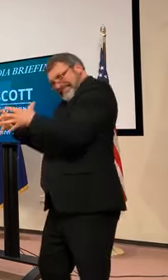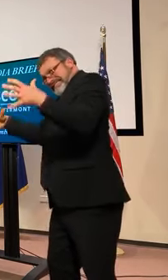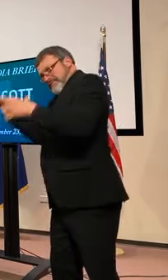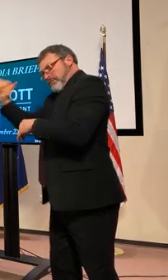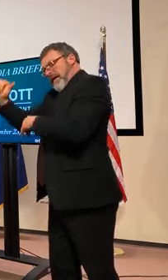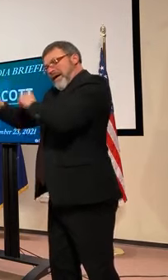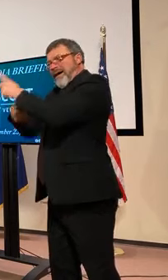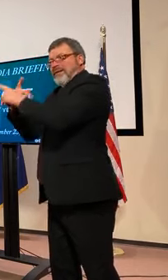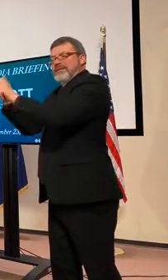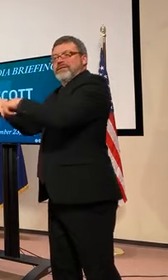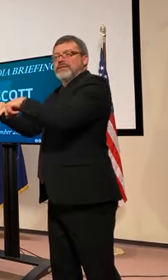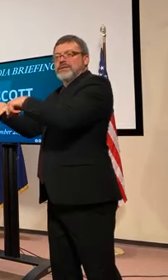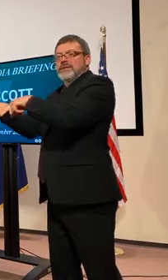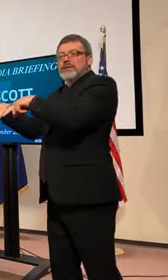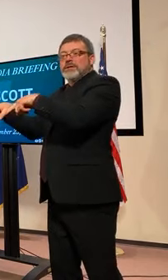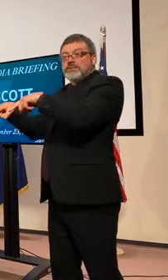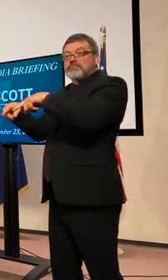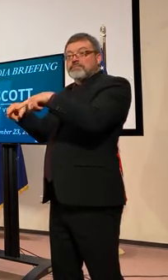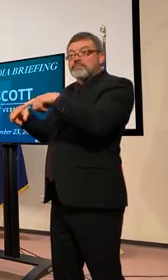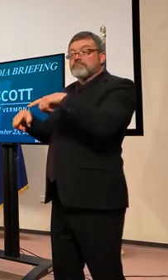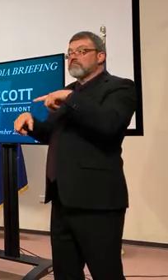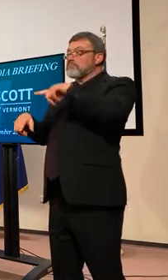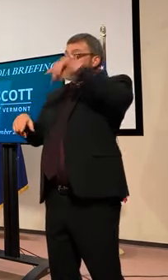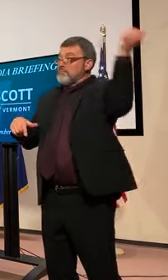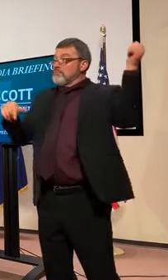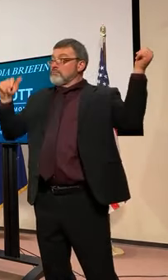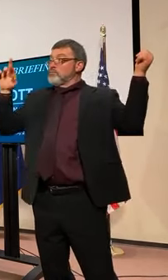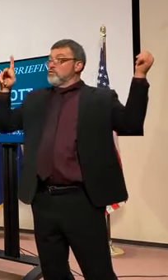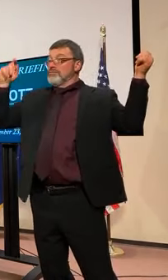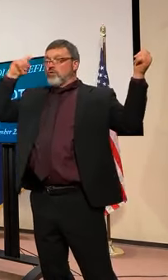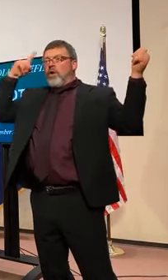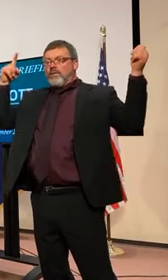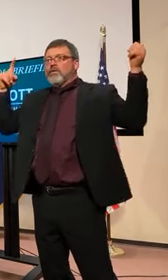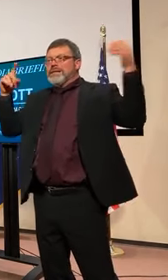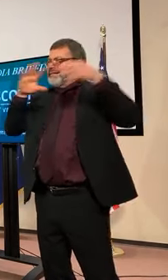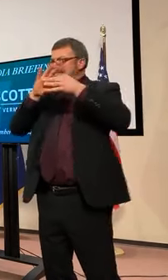on the call this morning, particularly from the Northeast, we're all suffering from that.